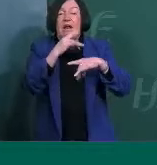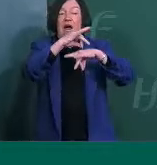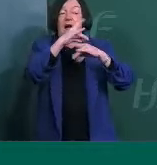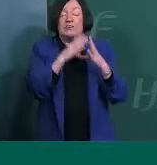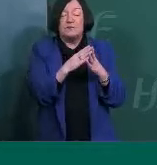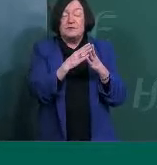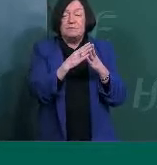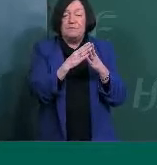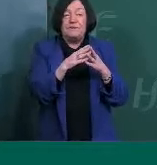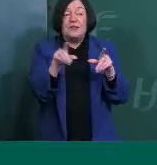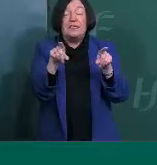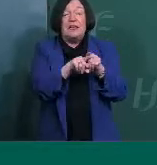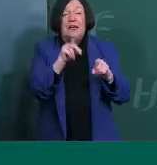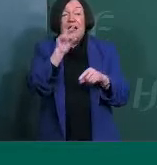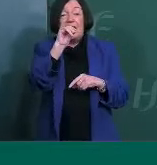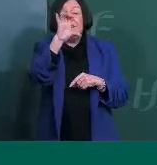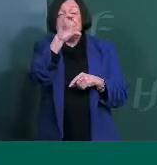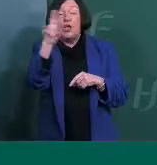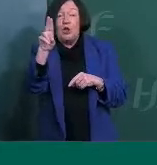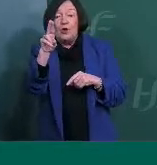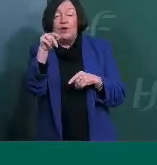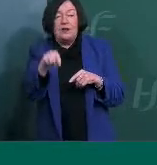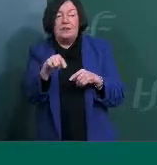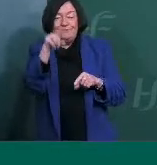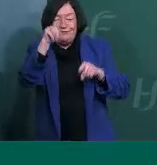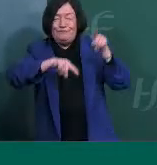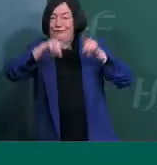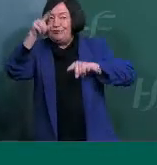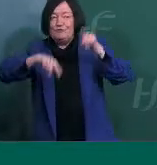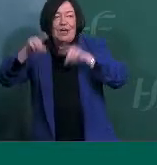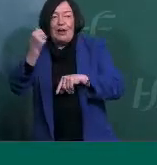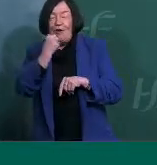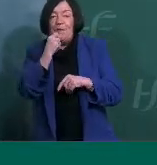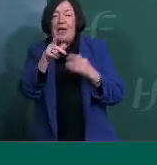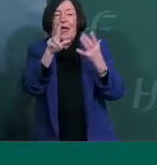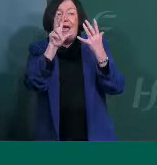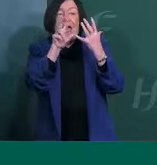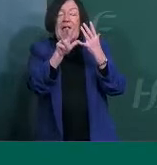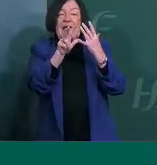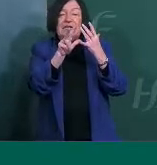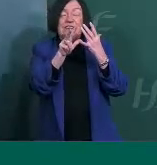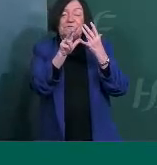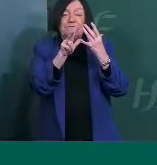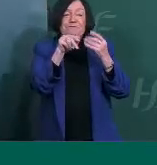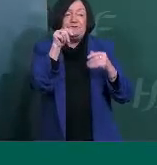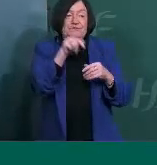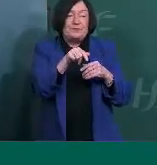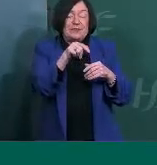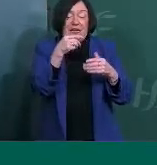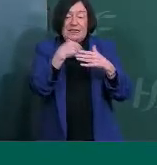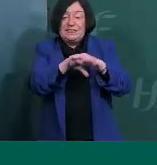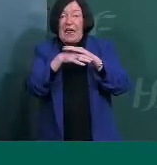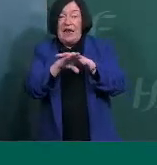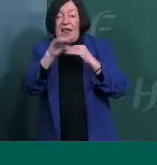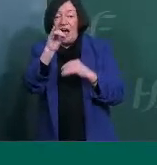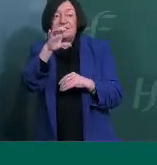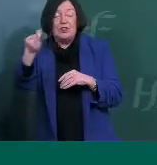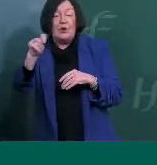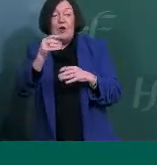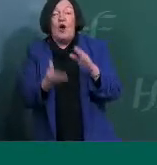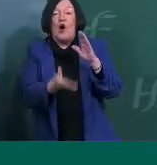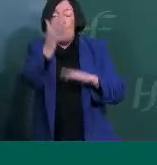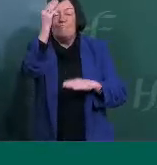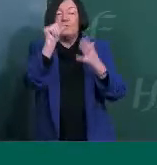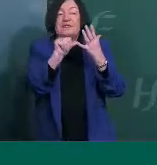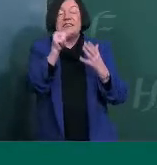hospitals. Likewise, ICU admissions, a very jagged graph, 8 in terms of the daily admissions today, up from